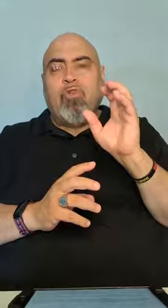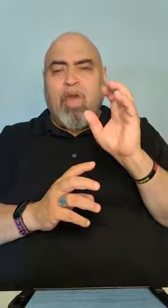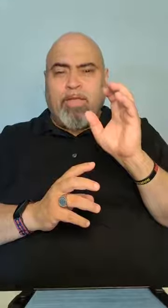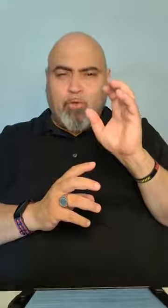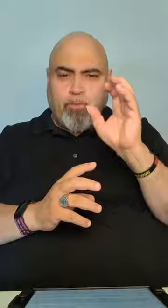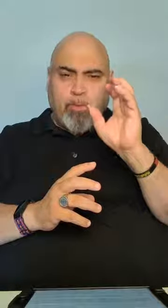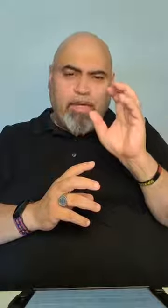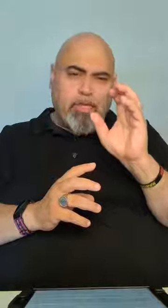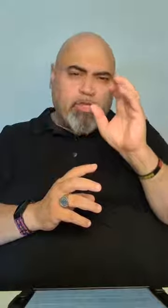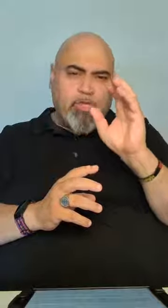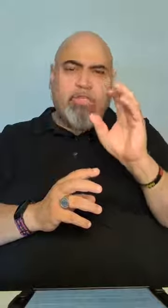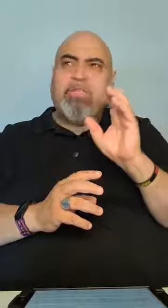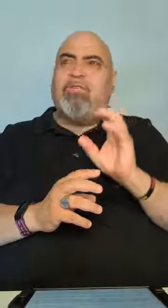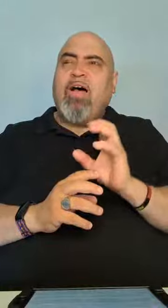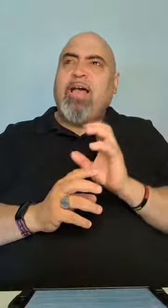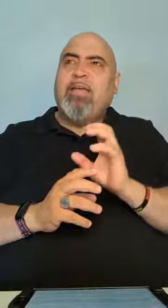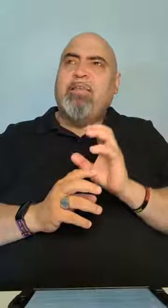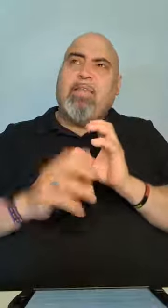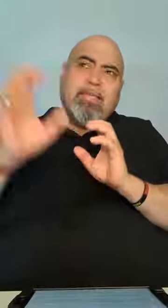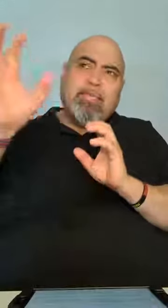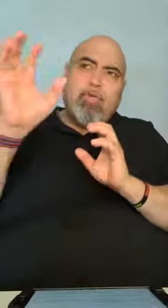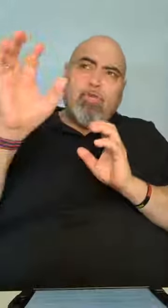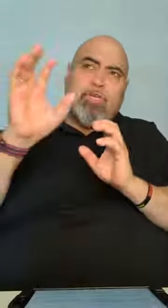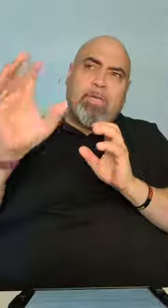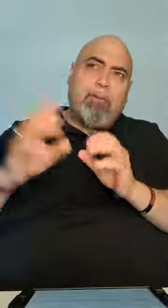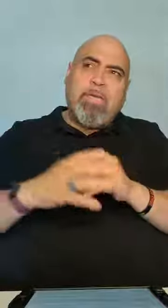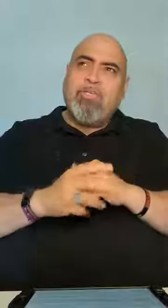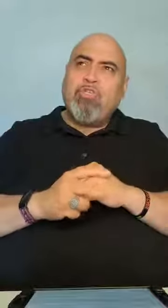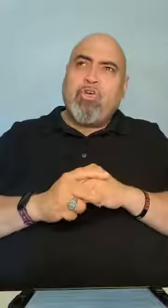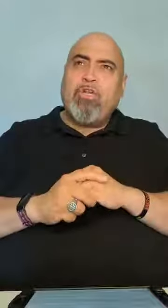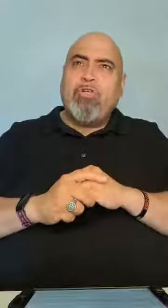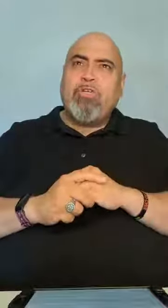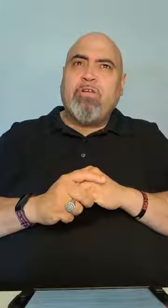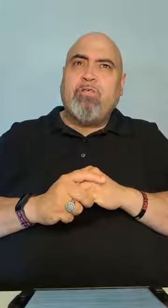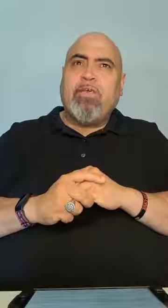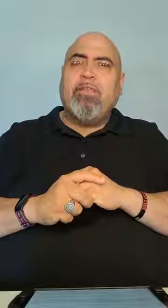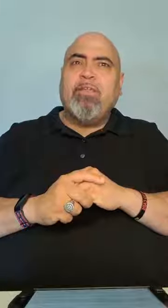trying to biblically justify things that you should not be concerning yourself with,